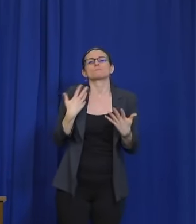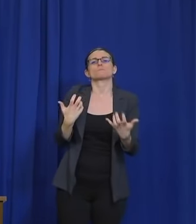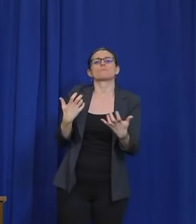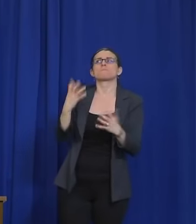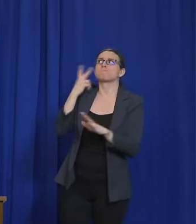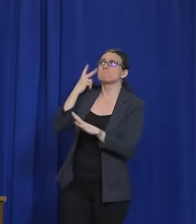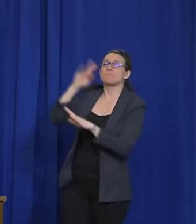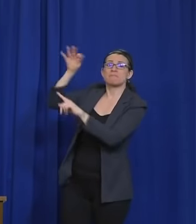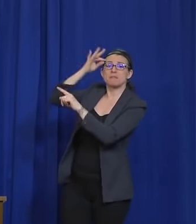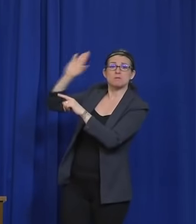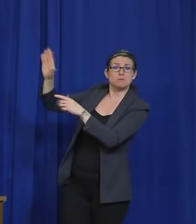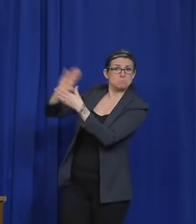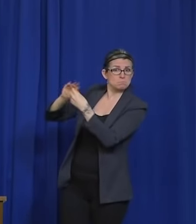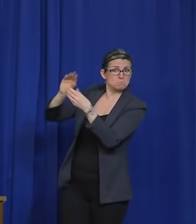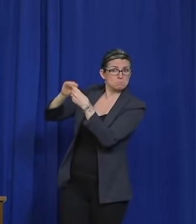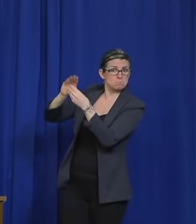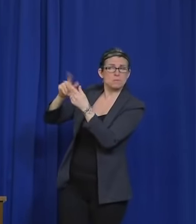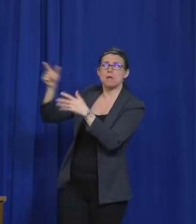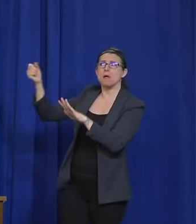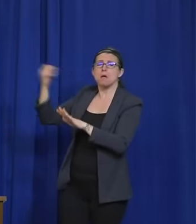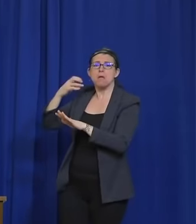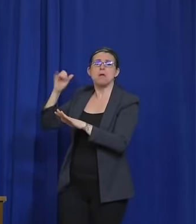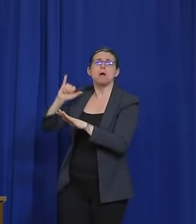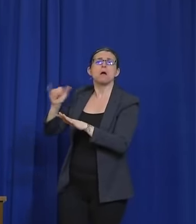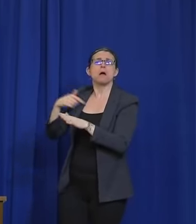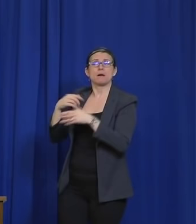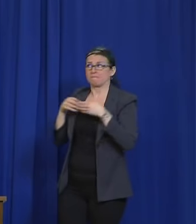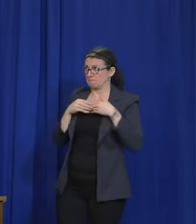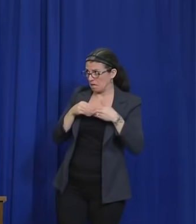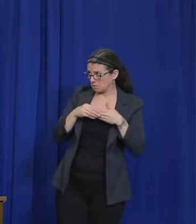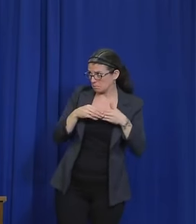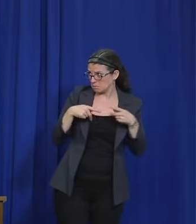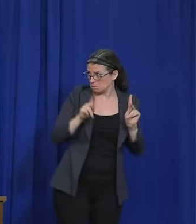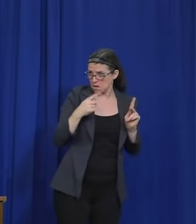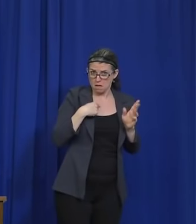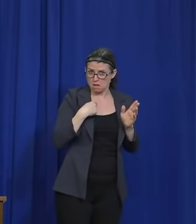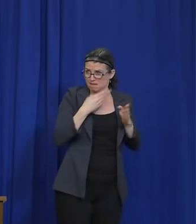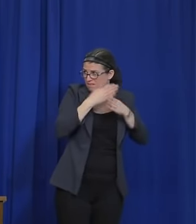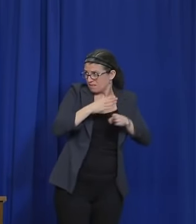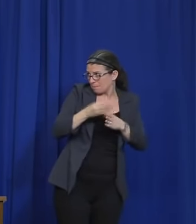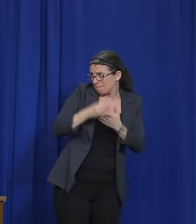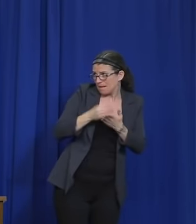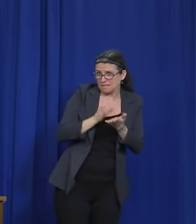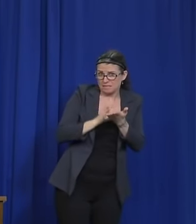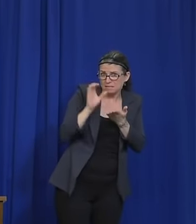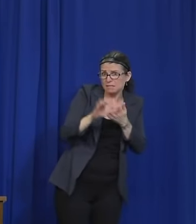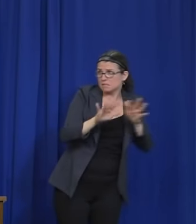flexibility to light a fire under our economies and to keep our people safe.